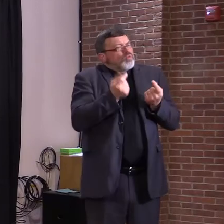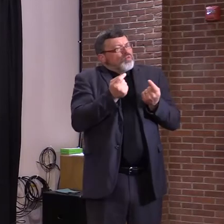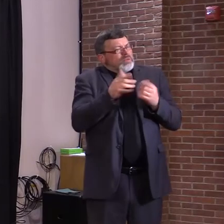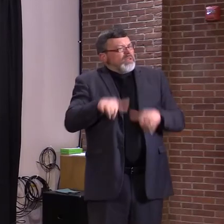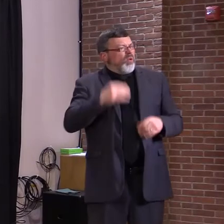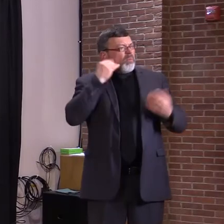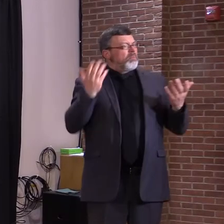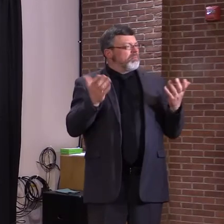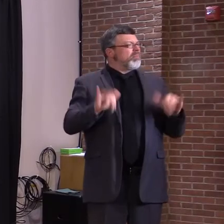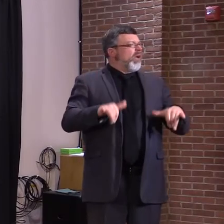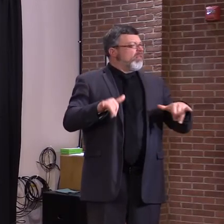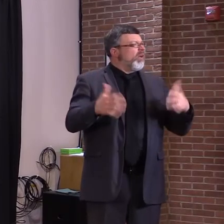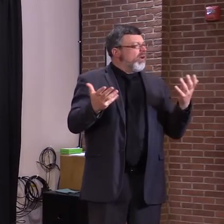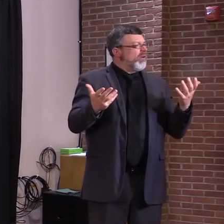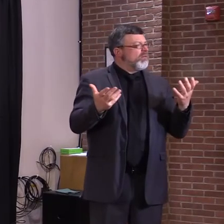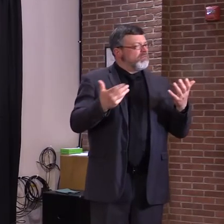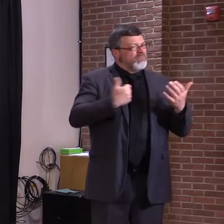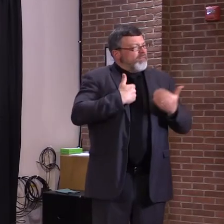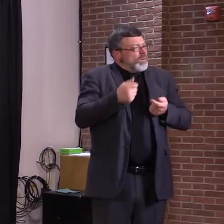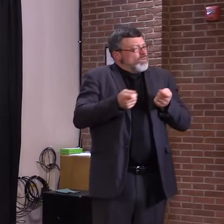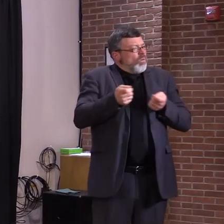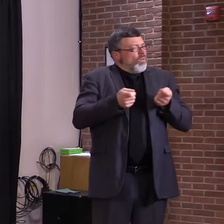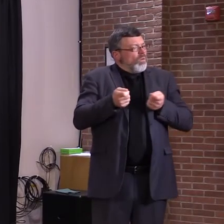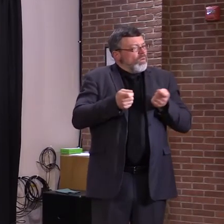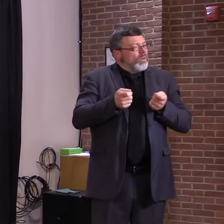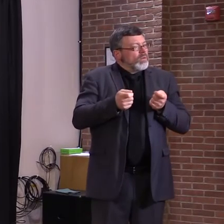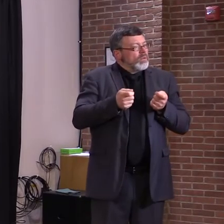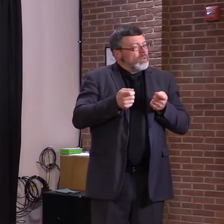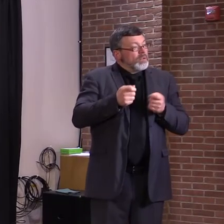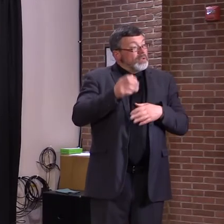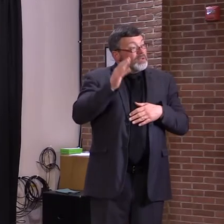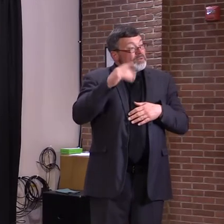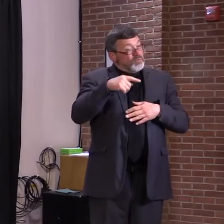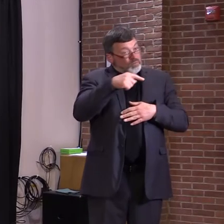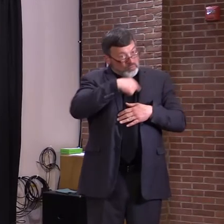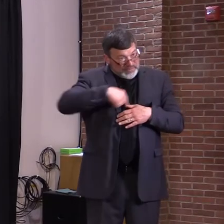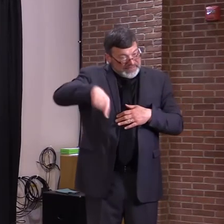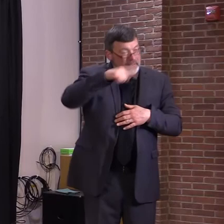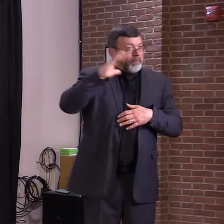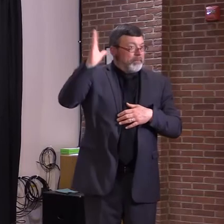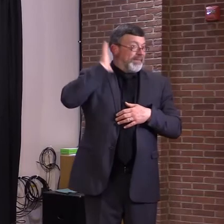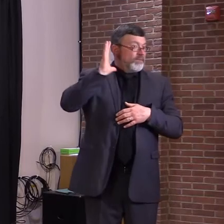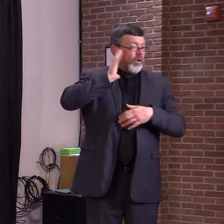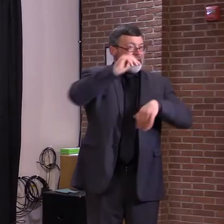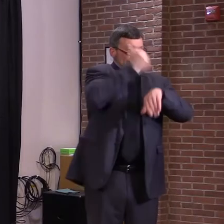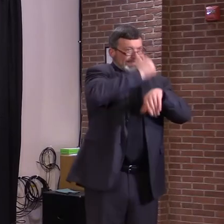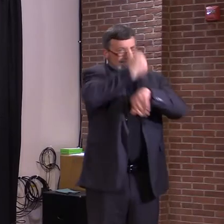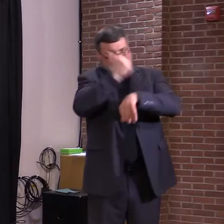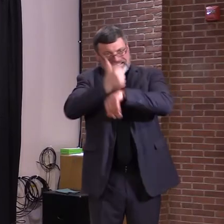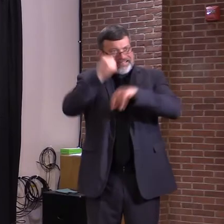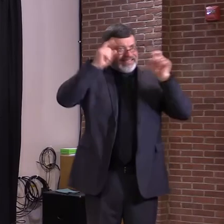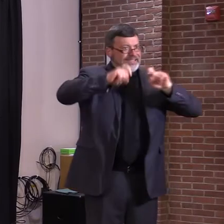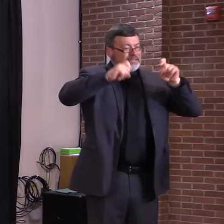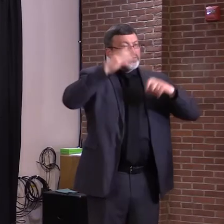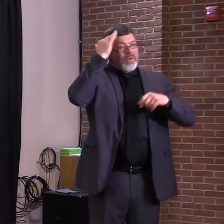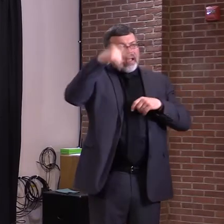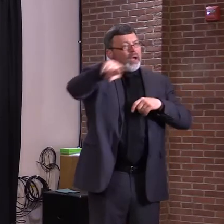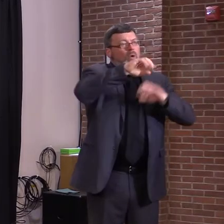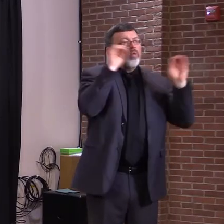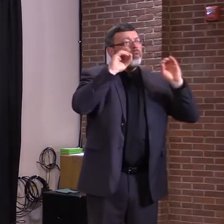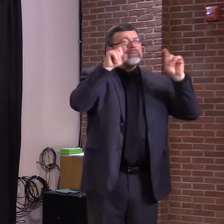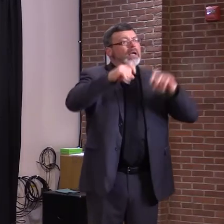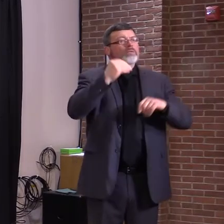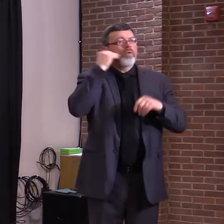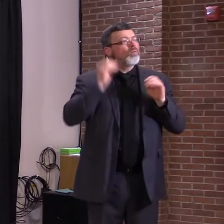but also transitioning over from PCR to rapid tests in many locations.